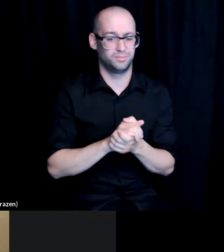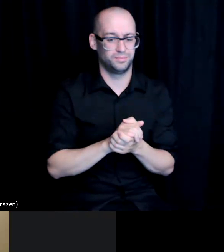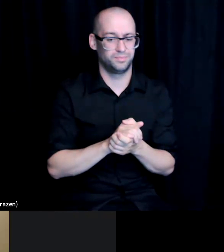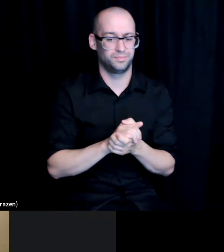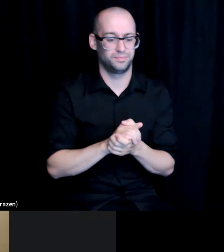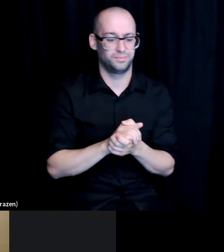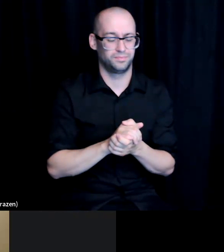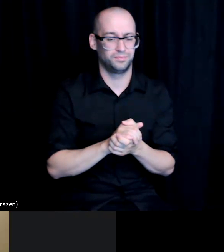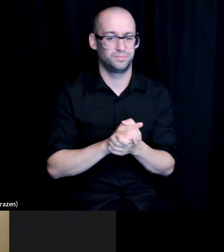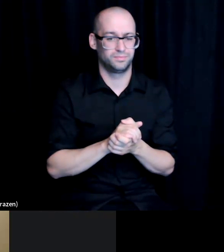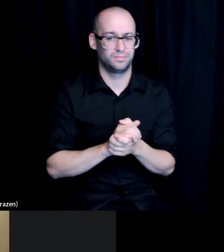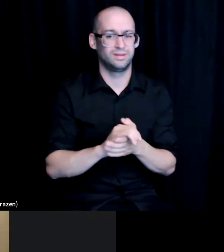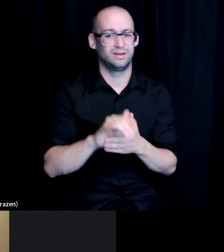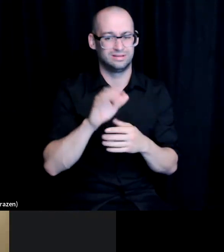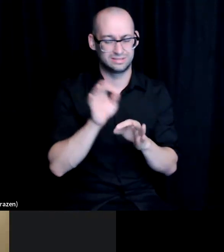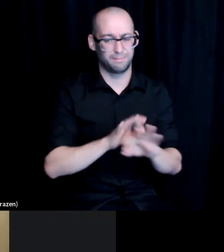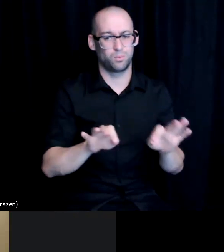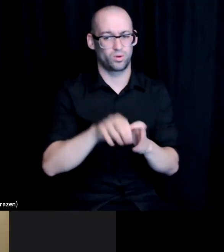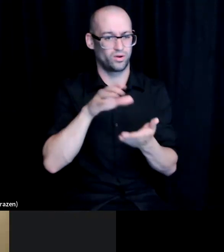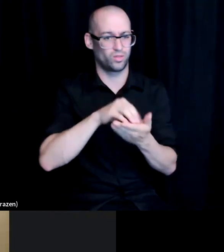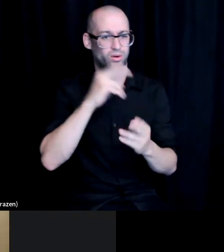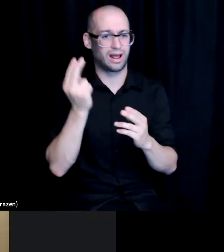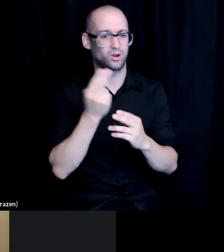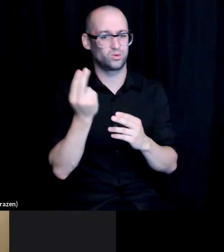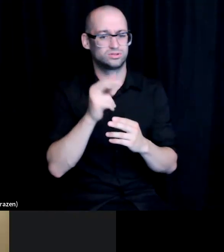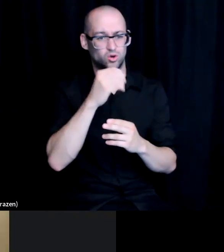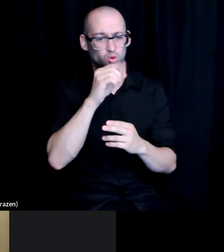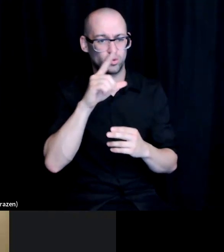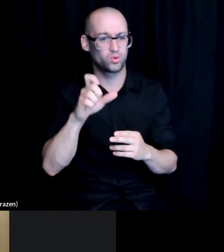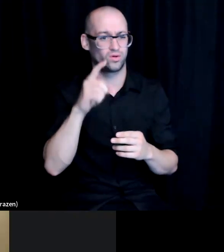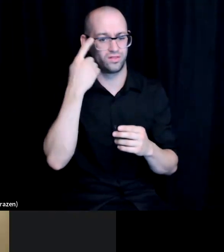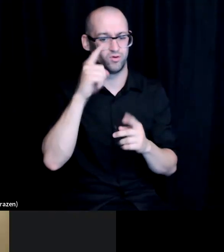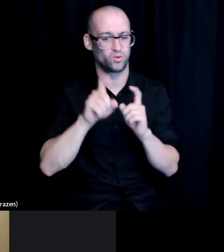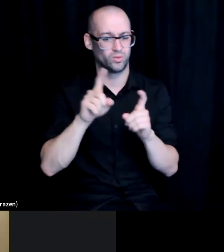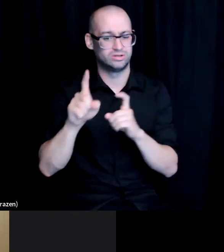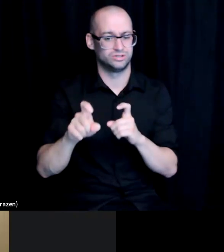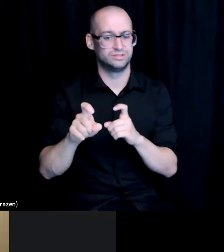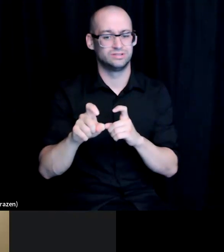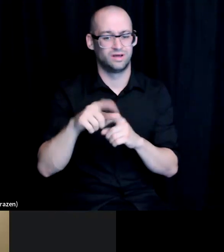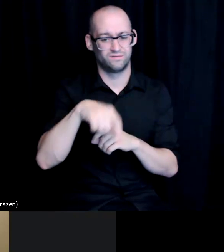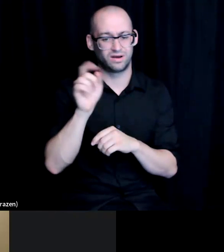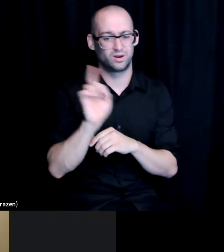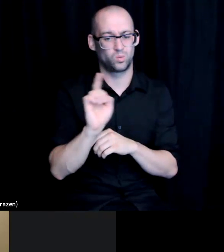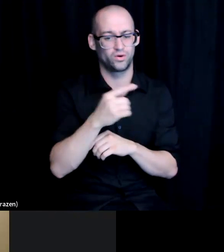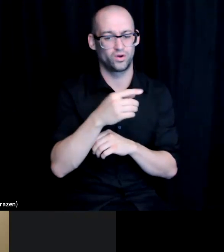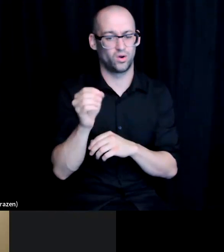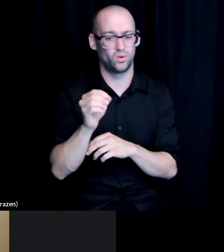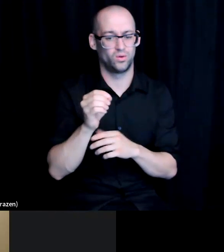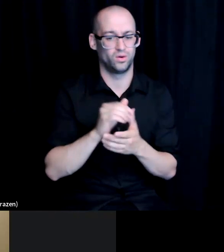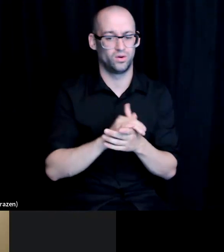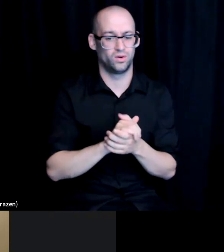people to use Google to answer questions and find information, find where to go to get what they